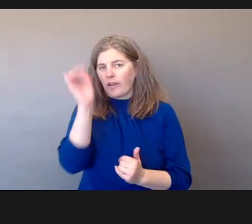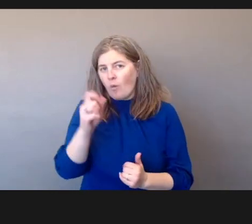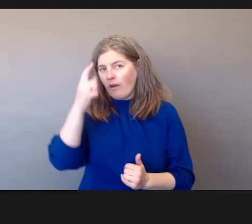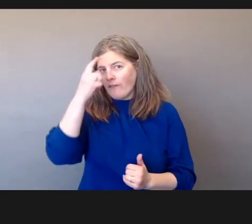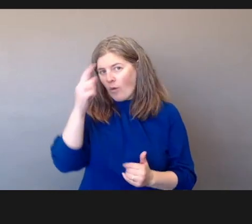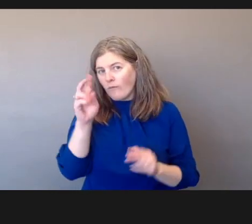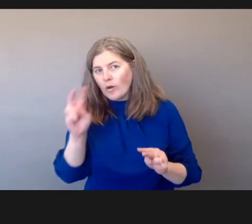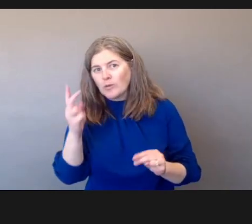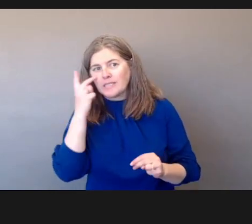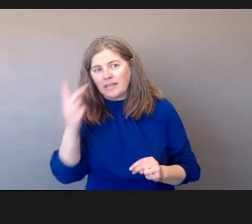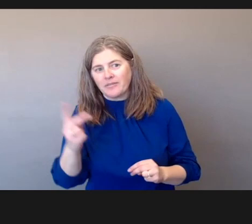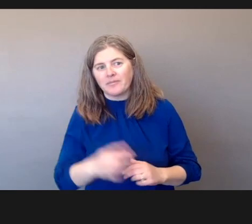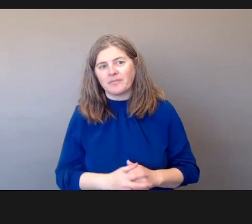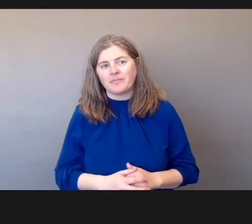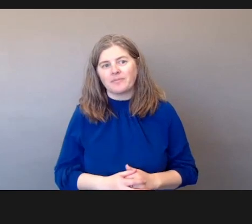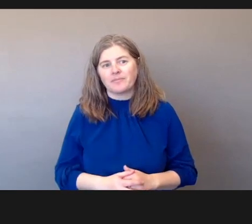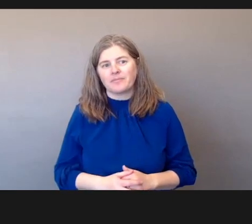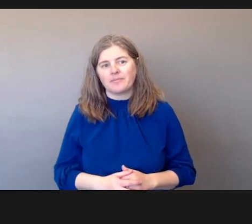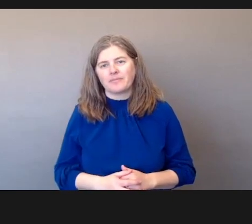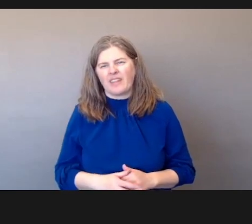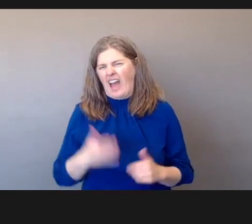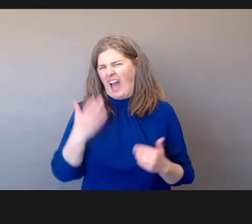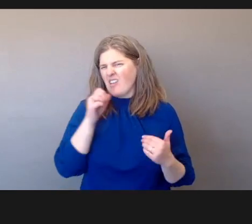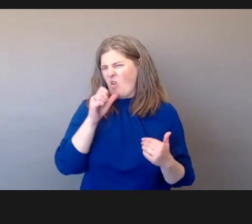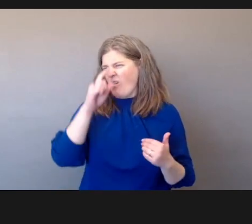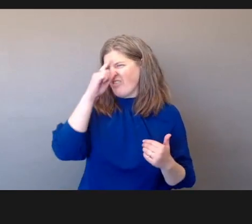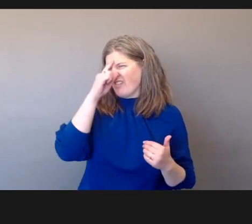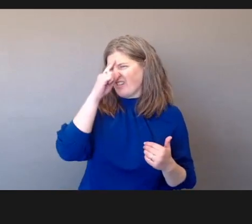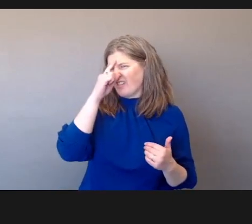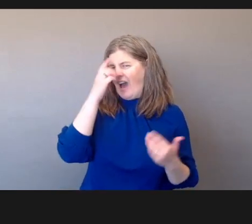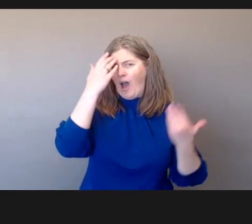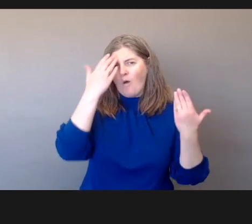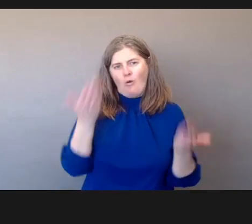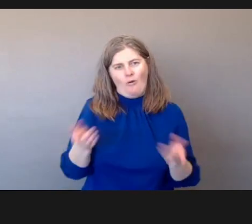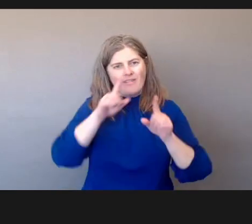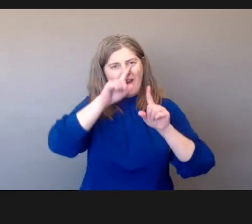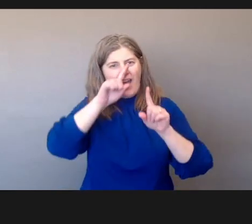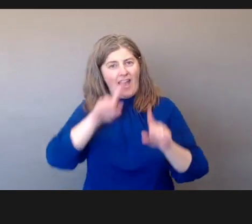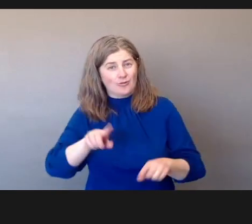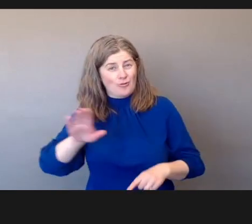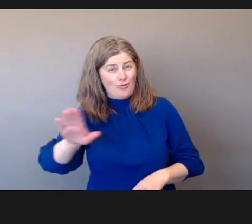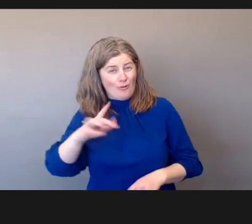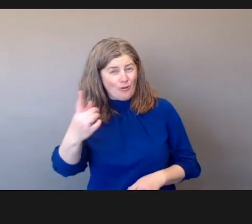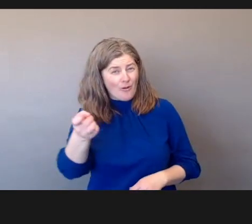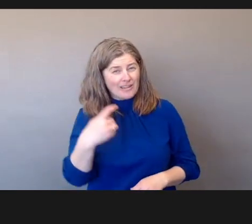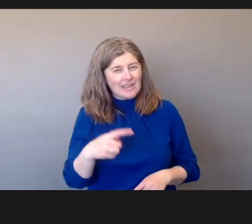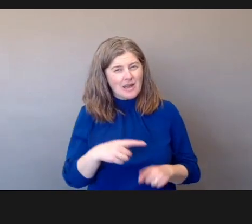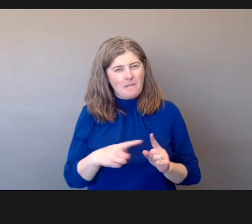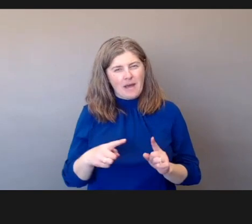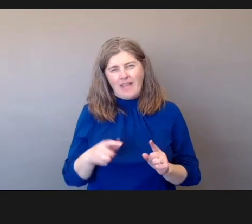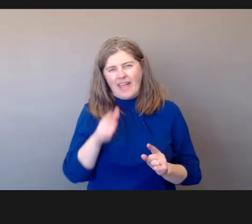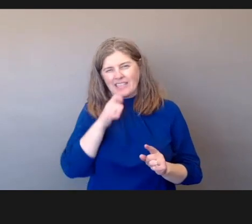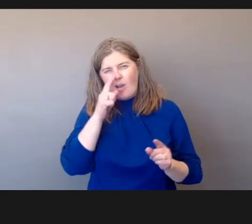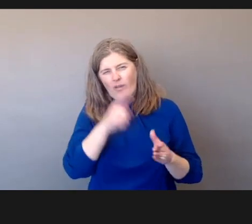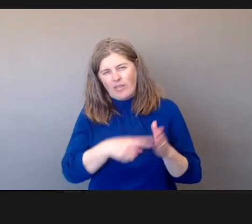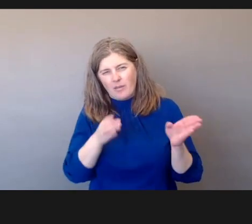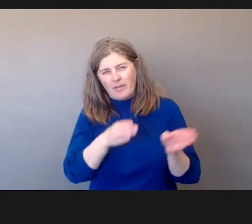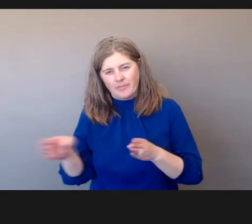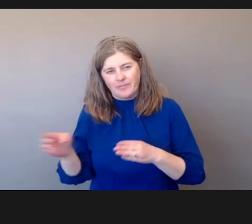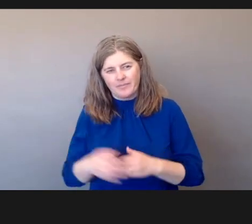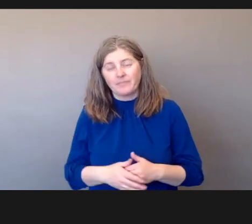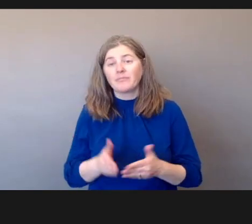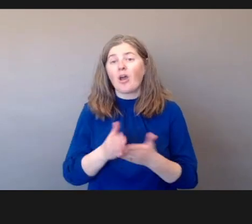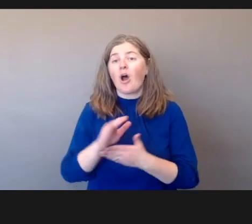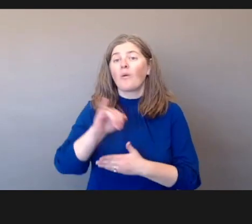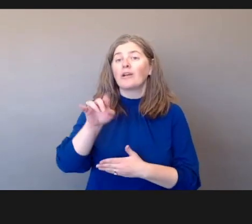to seeing. So I don't know the answer to your question, but it's not the direction we're headed. All right,